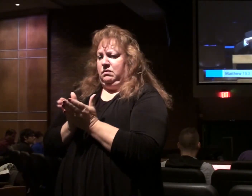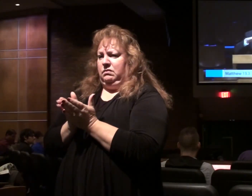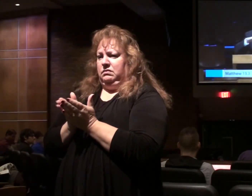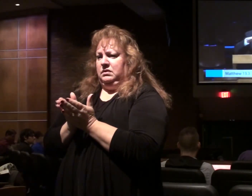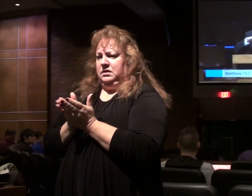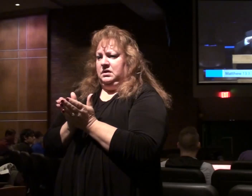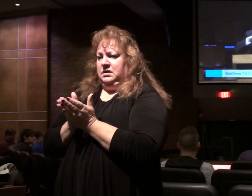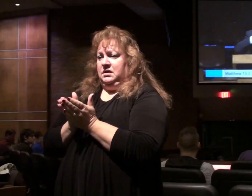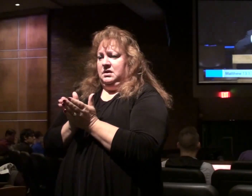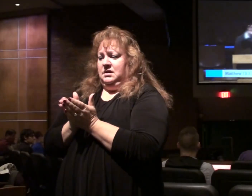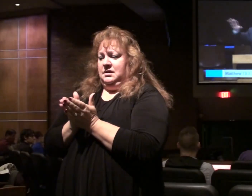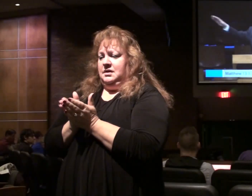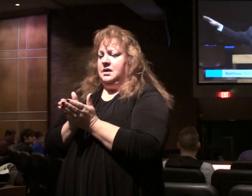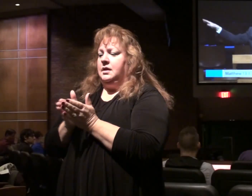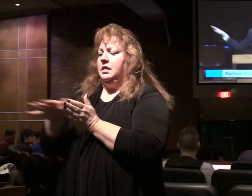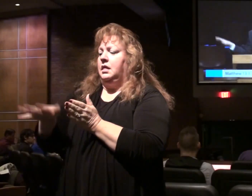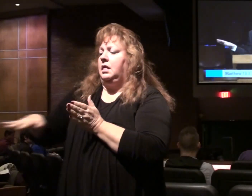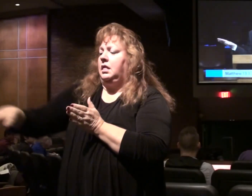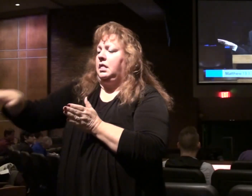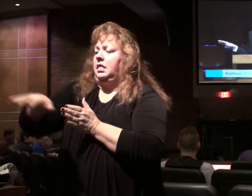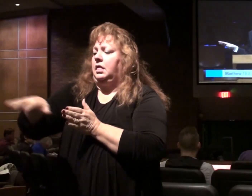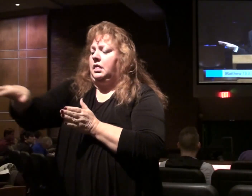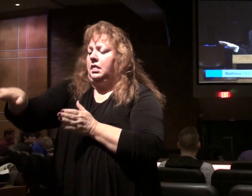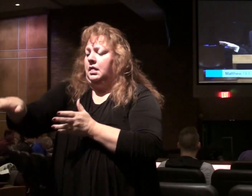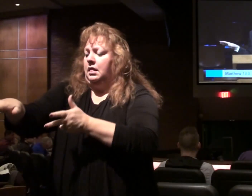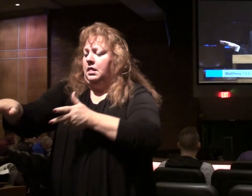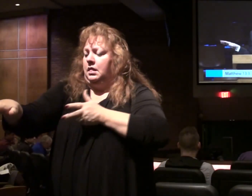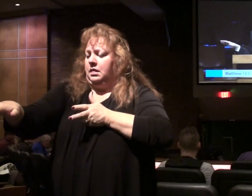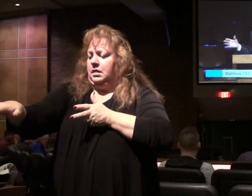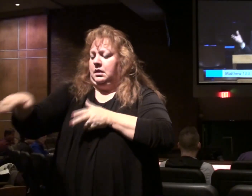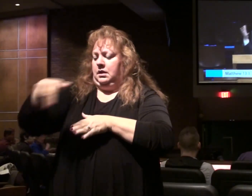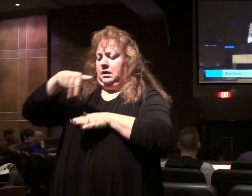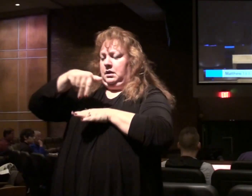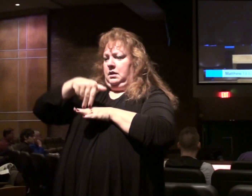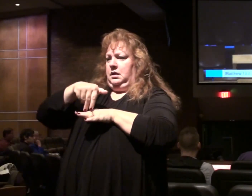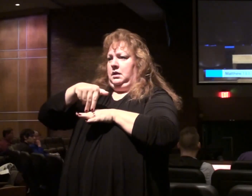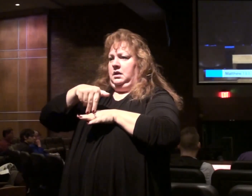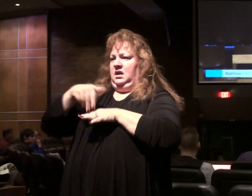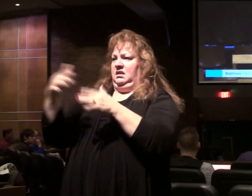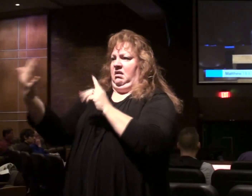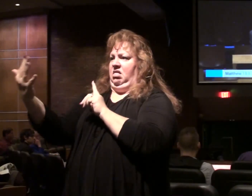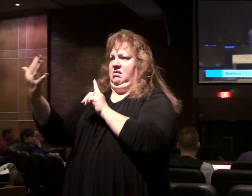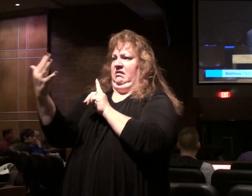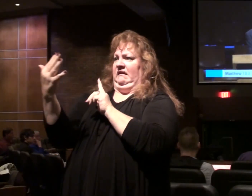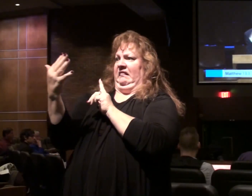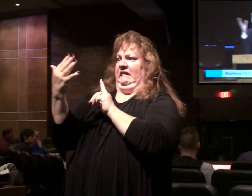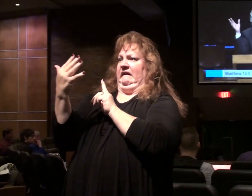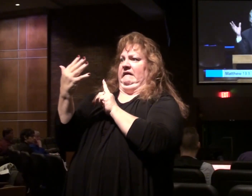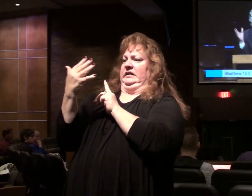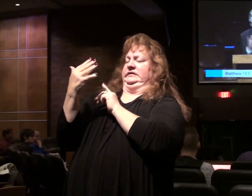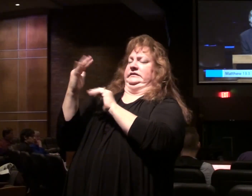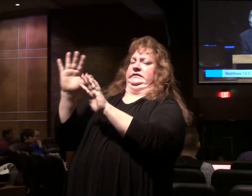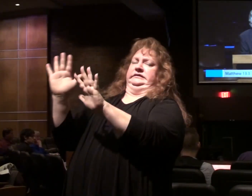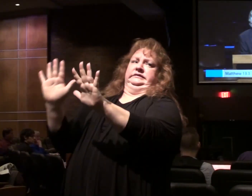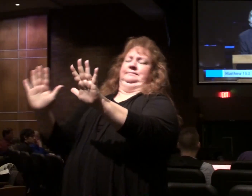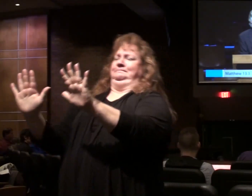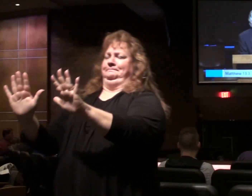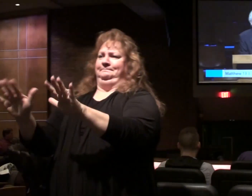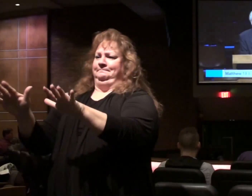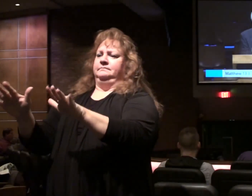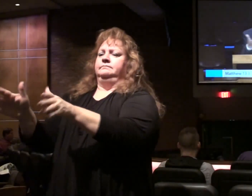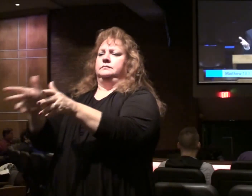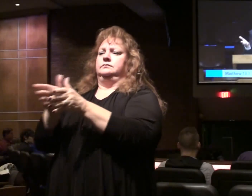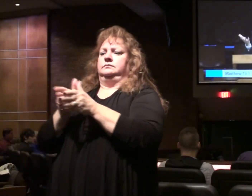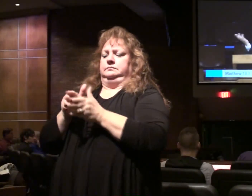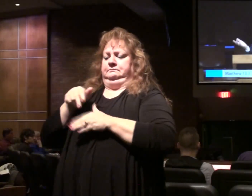the shore. So it's easier to address the people. They don't crowd in and restrict his ability to speak